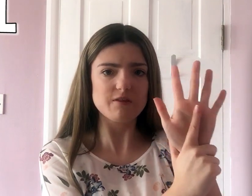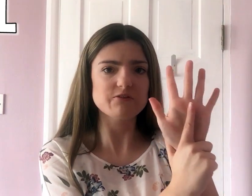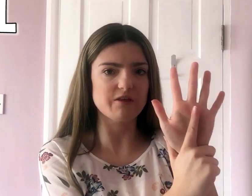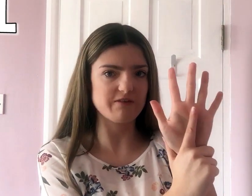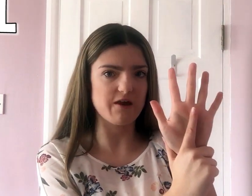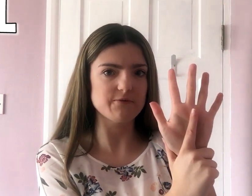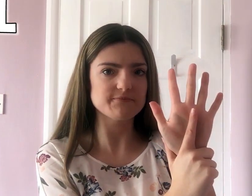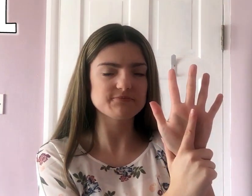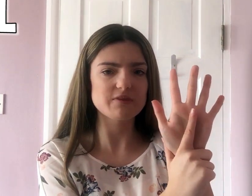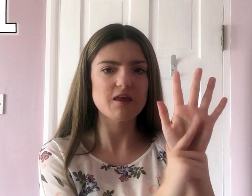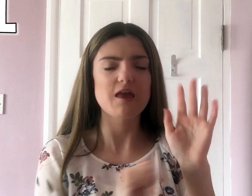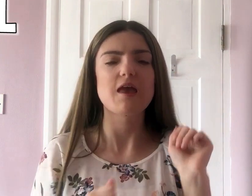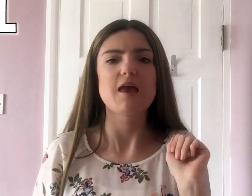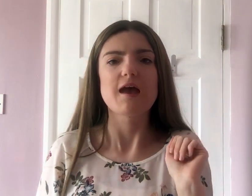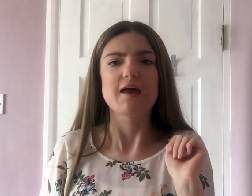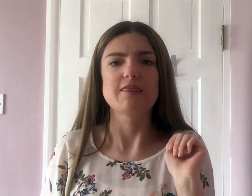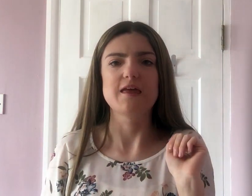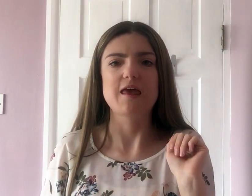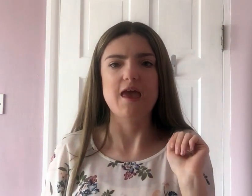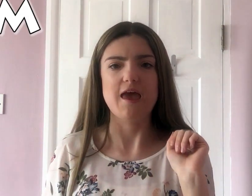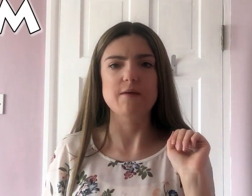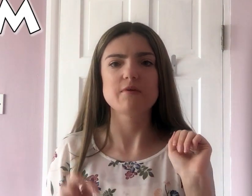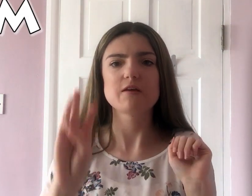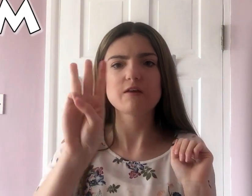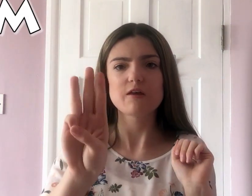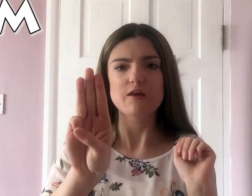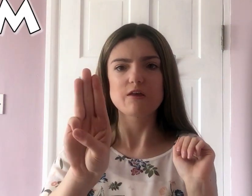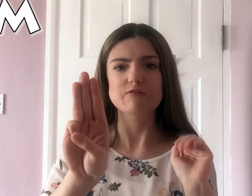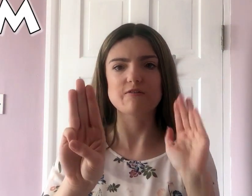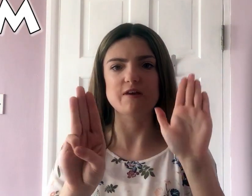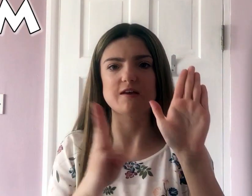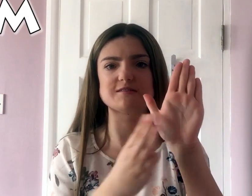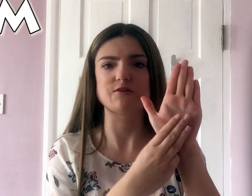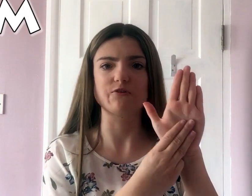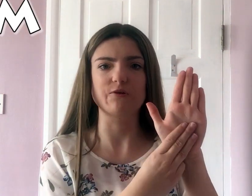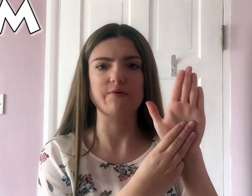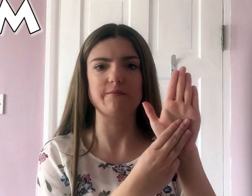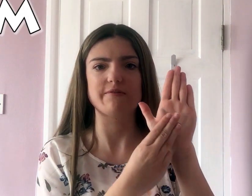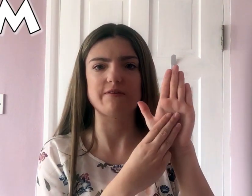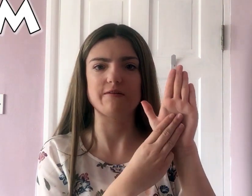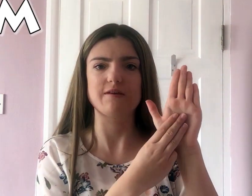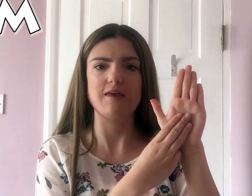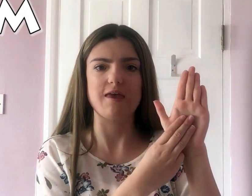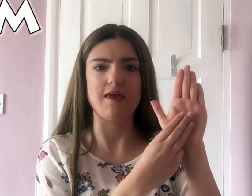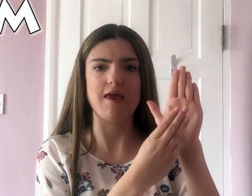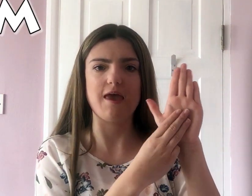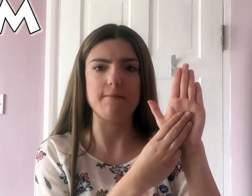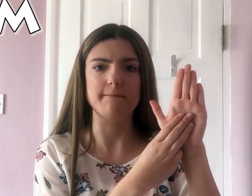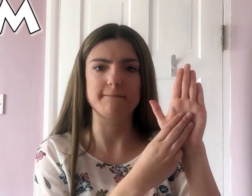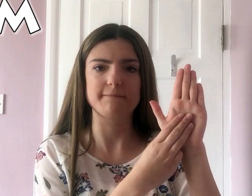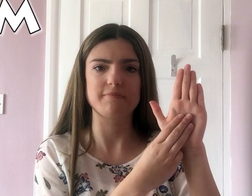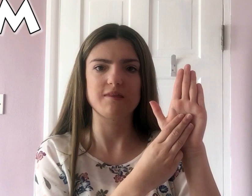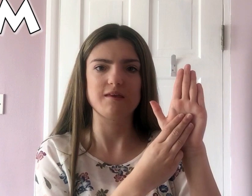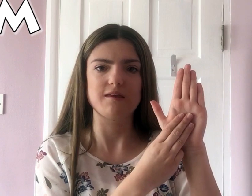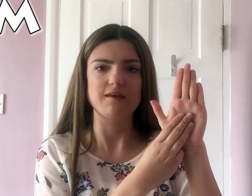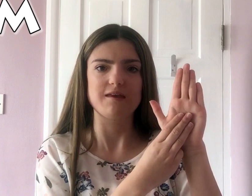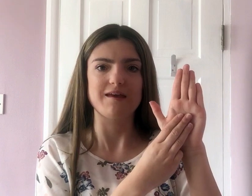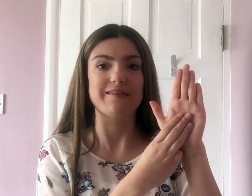So that's L. And then M, three fingers on your palm, so M. And then